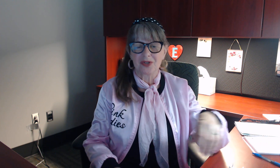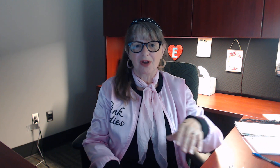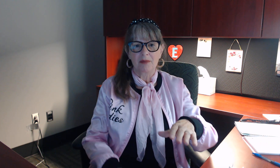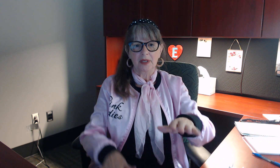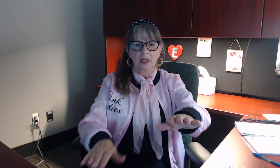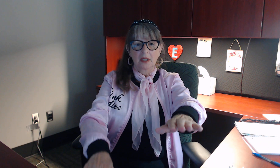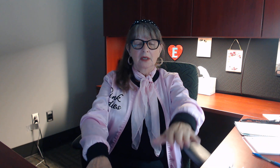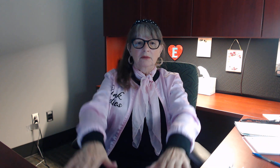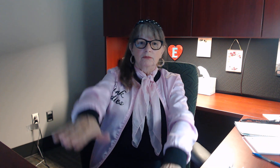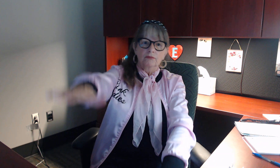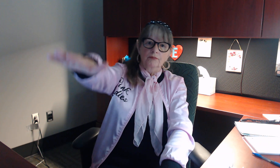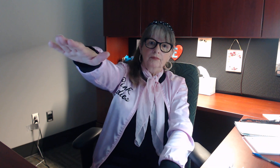zombie.